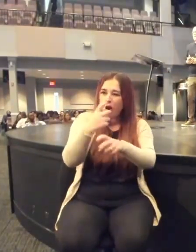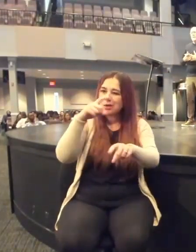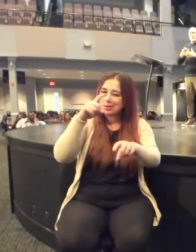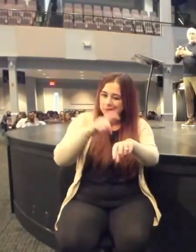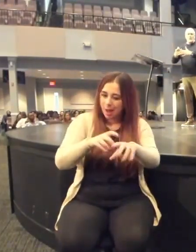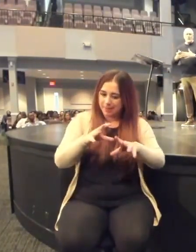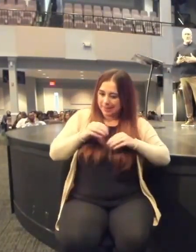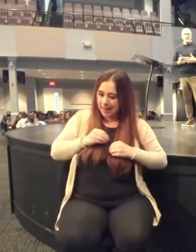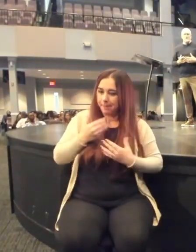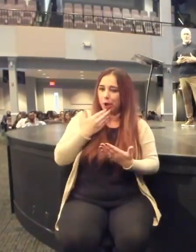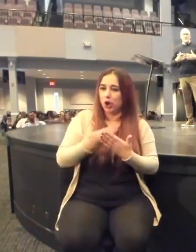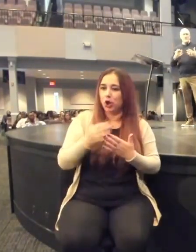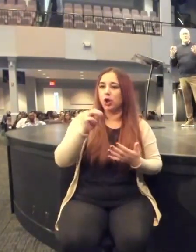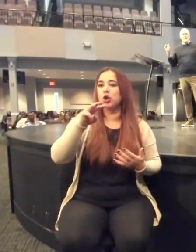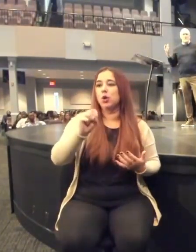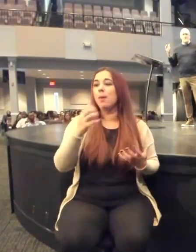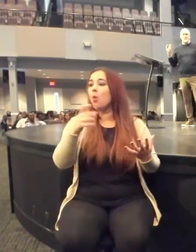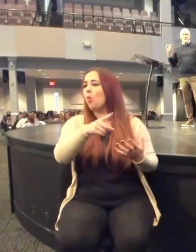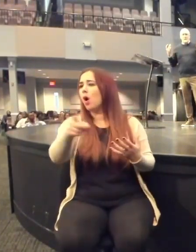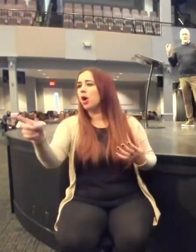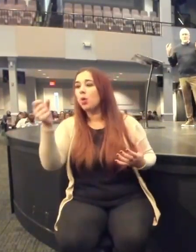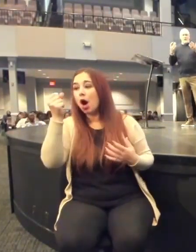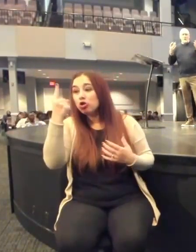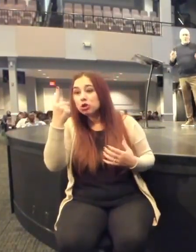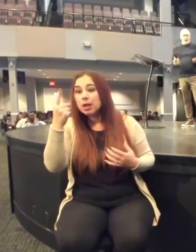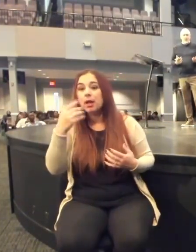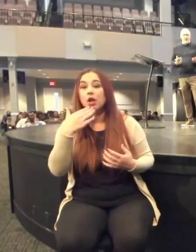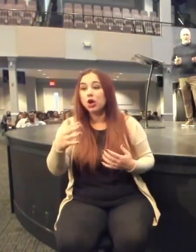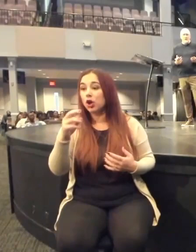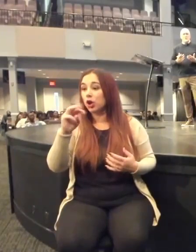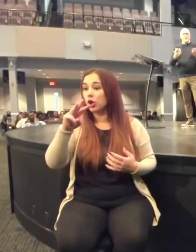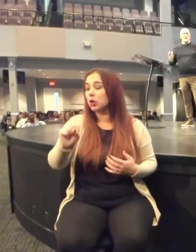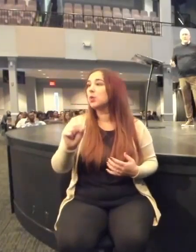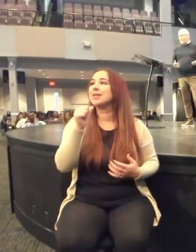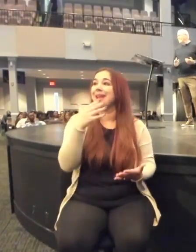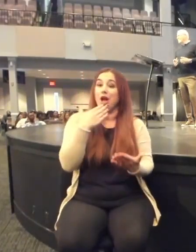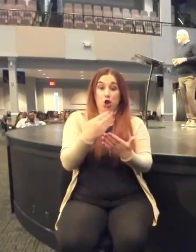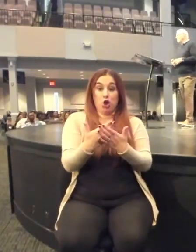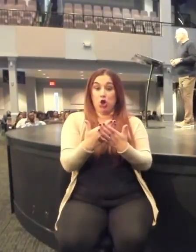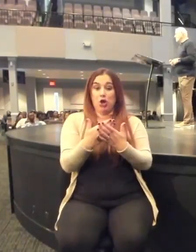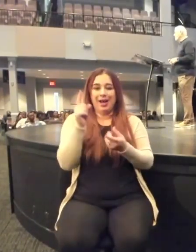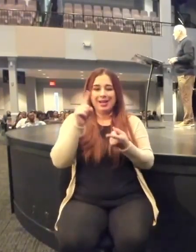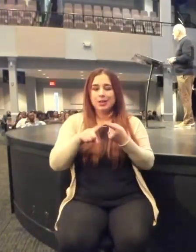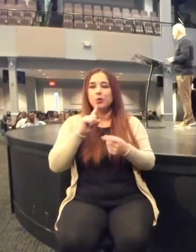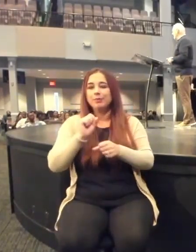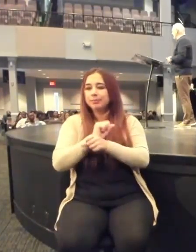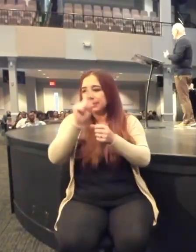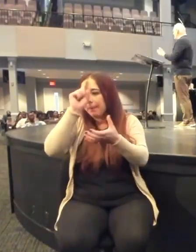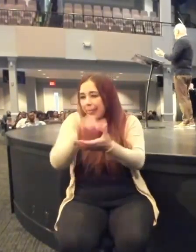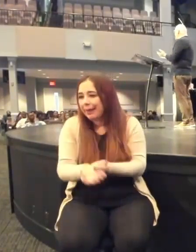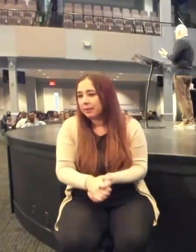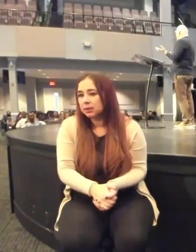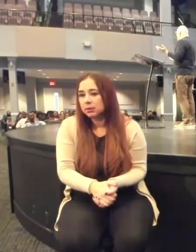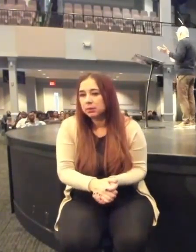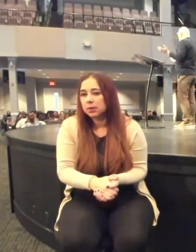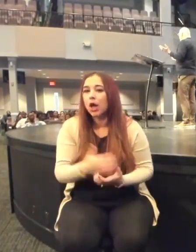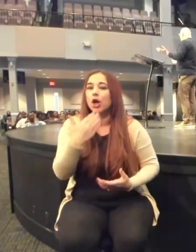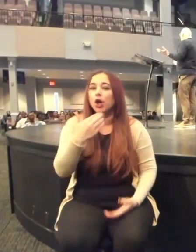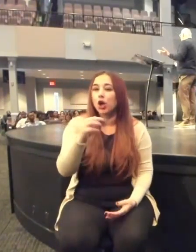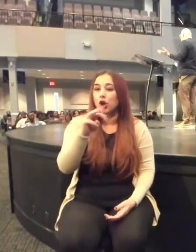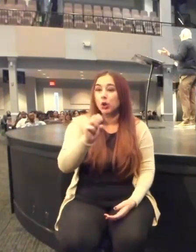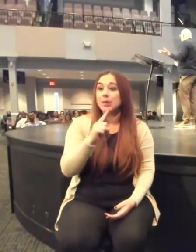news. And what I want you to see is that good news is not good unless you believe it. Good news is